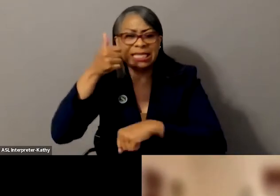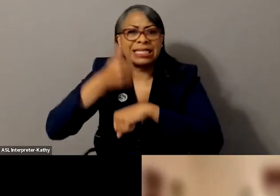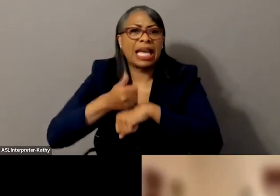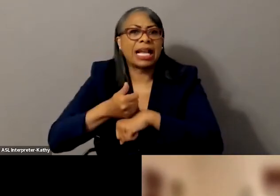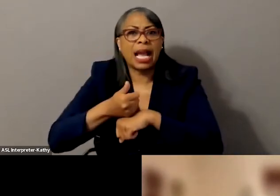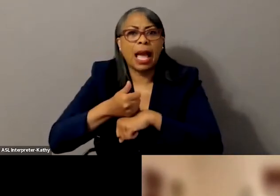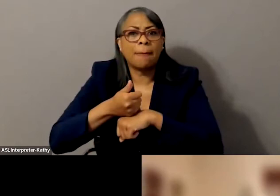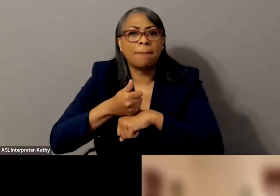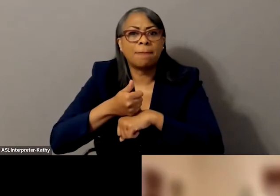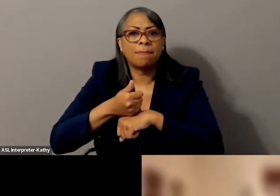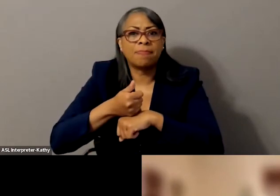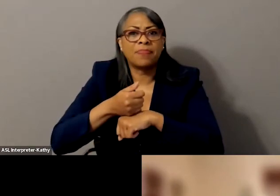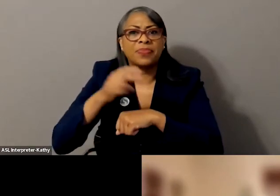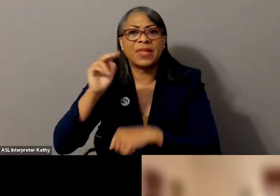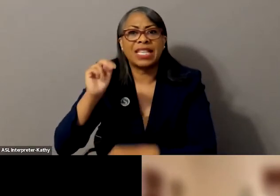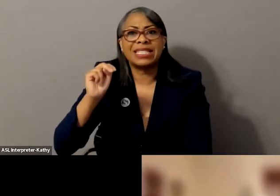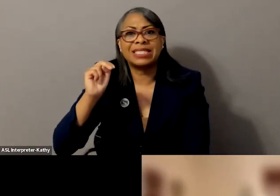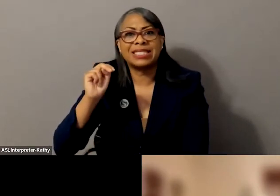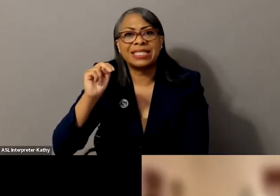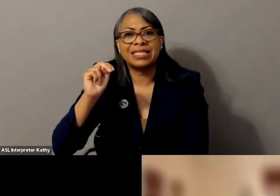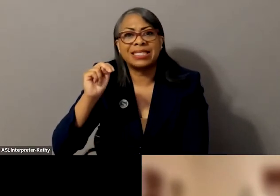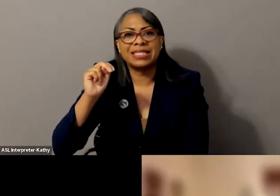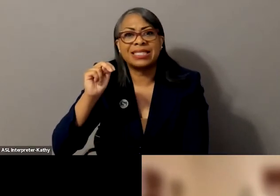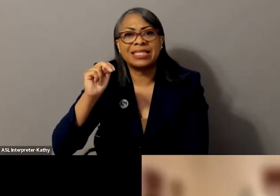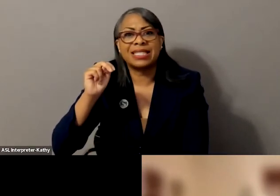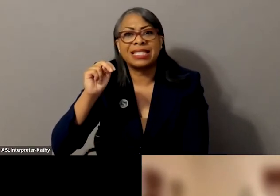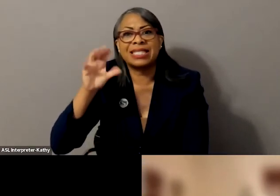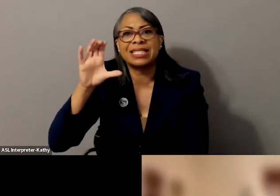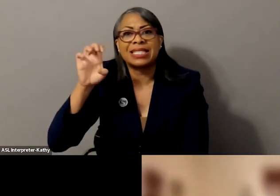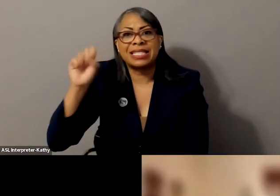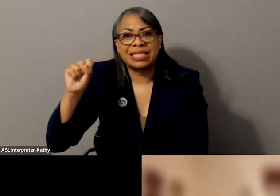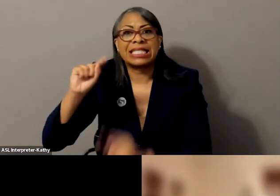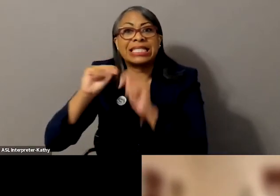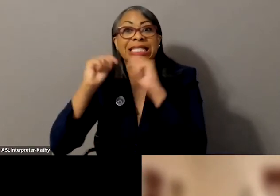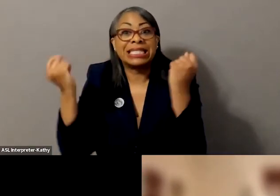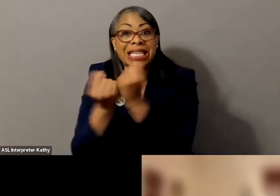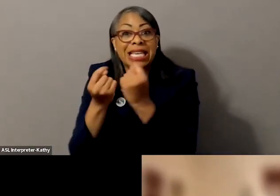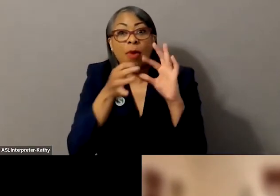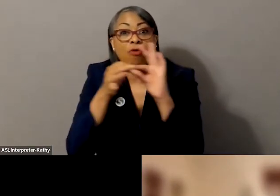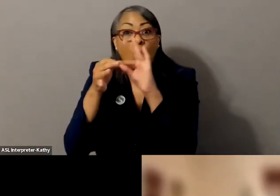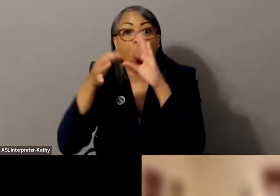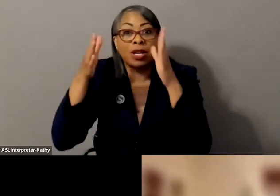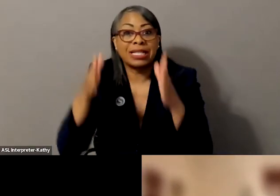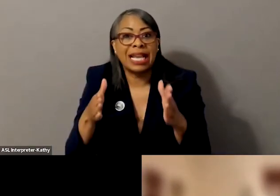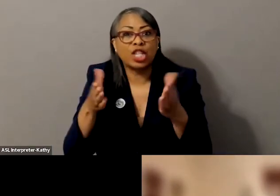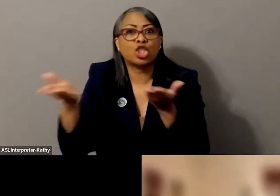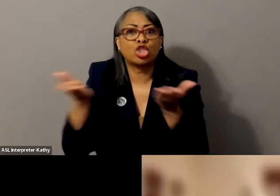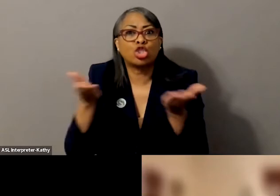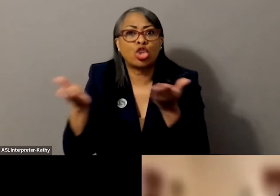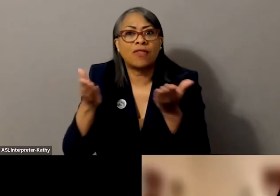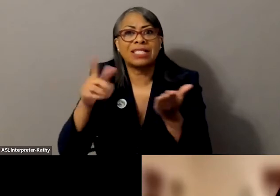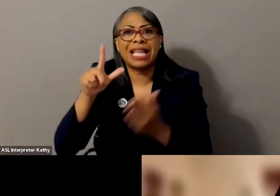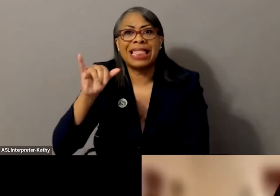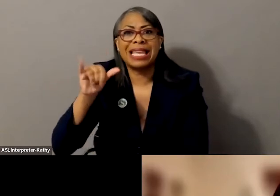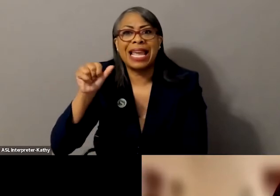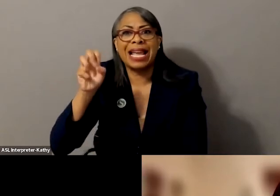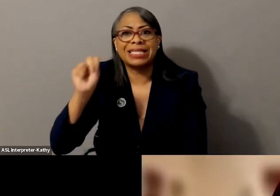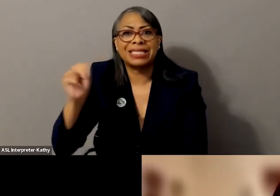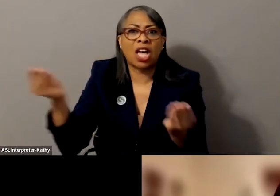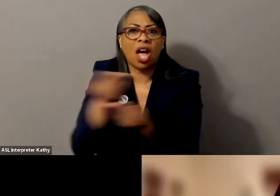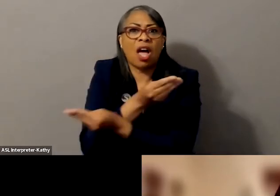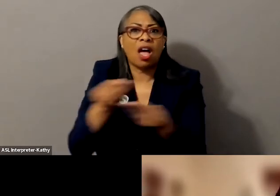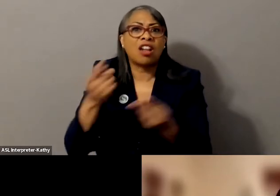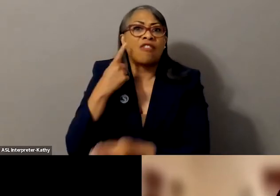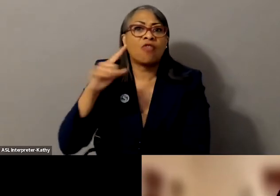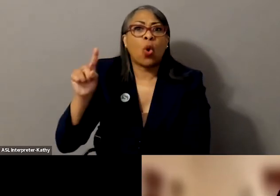an NCS state and LEA team of coordinators to serve as liaisons for data